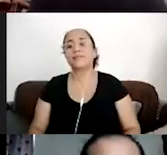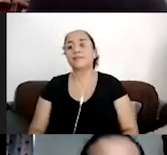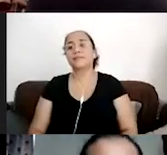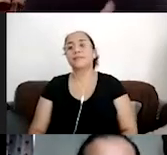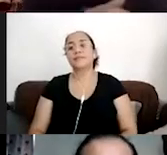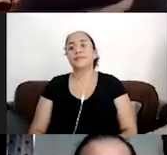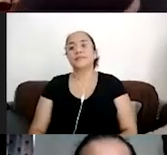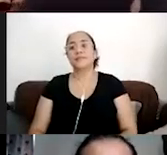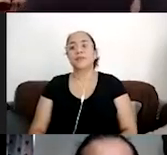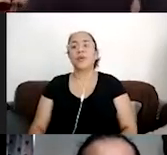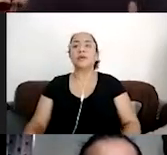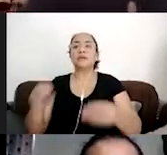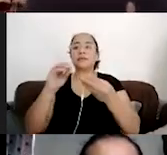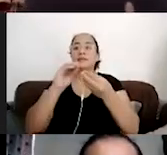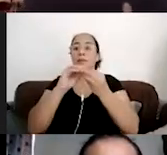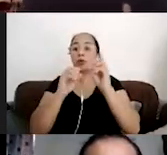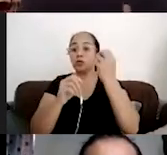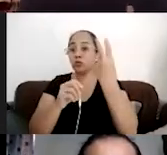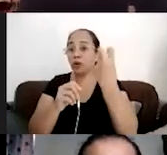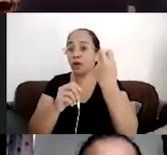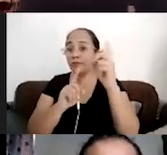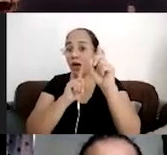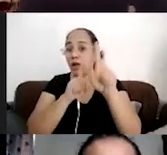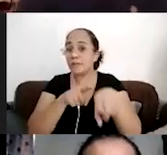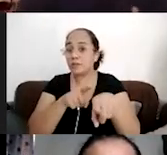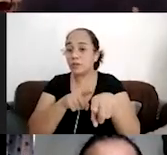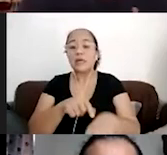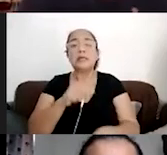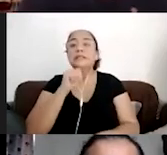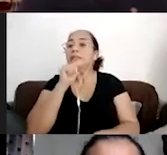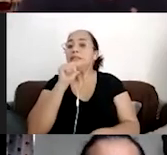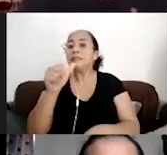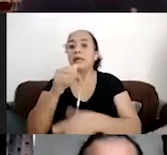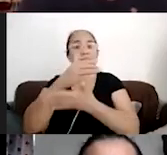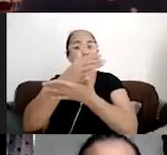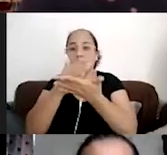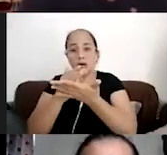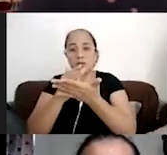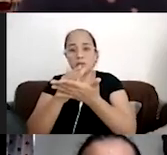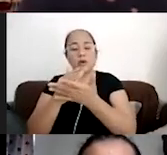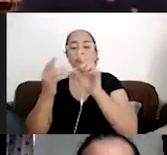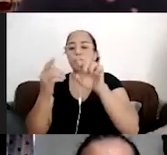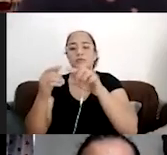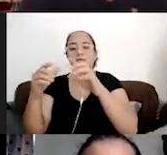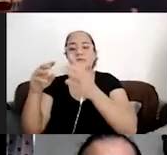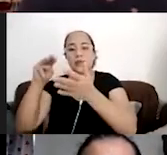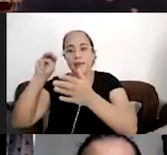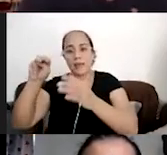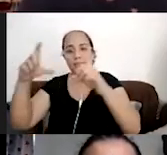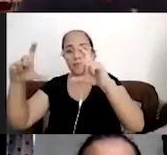So number 12, the answer is it's not part of anything in the main clause.